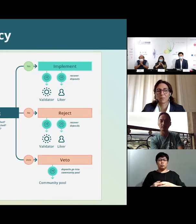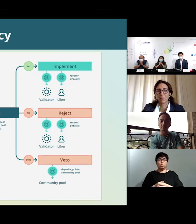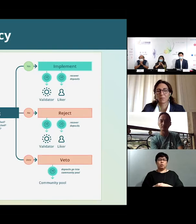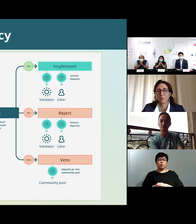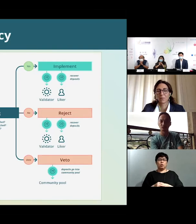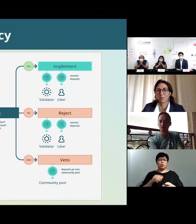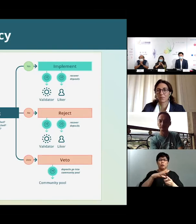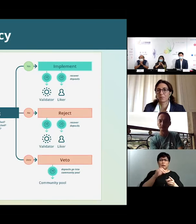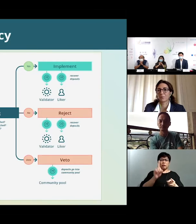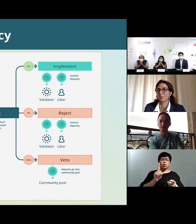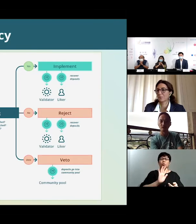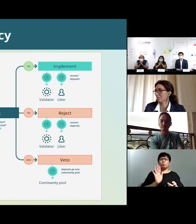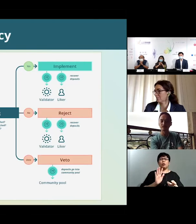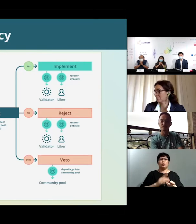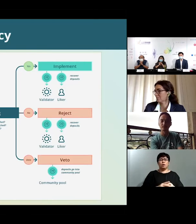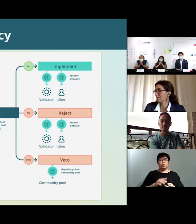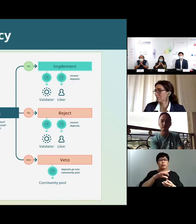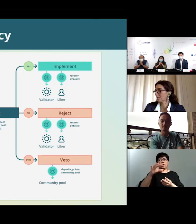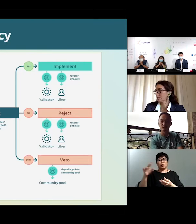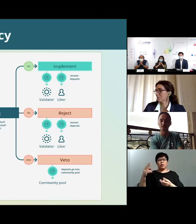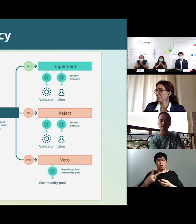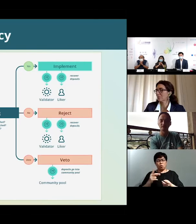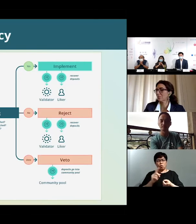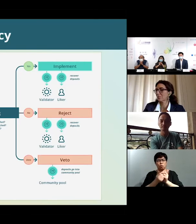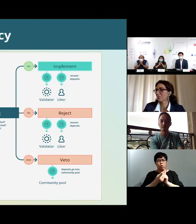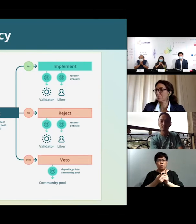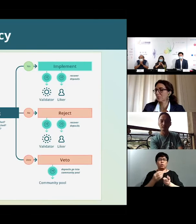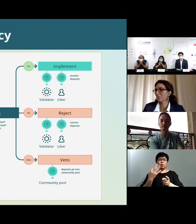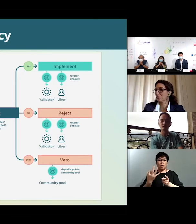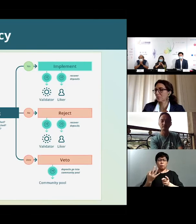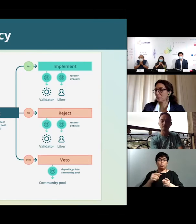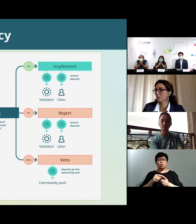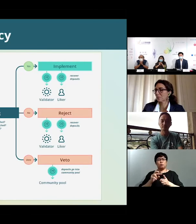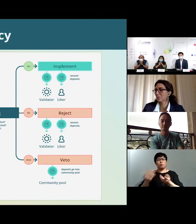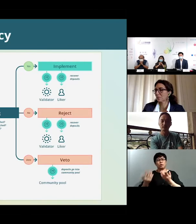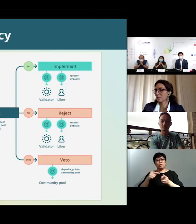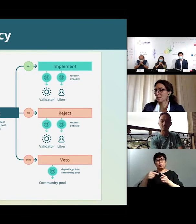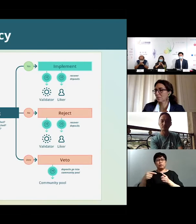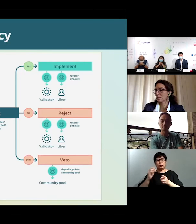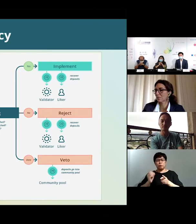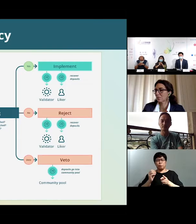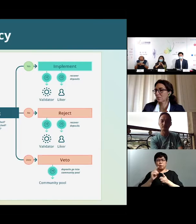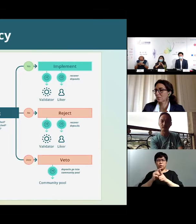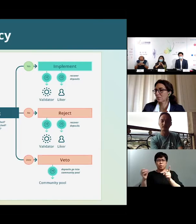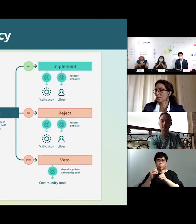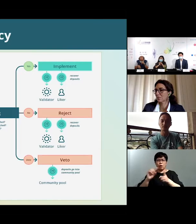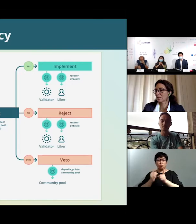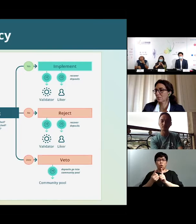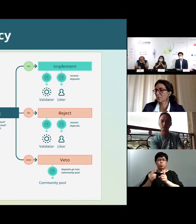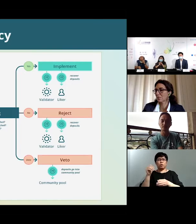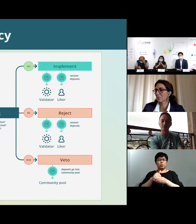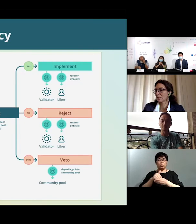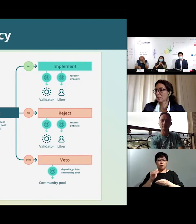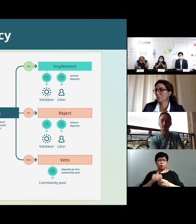can pick 2 of them, or even 3, or even 100 of them. But of course, if you, as you dedicate